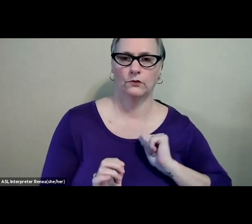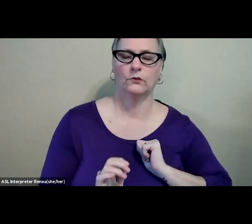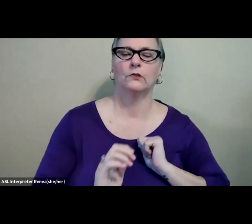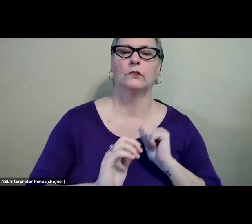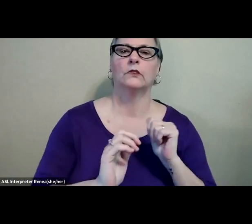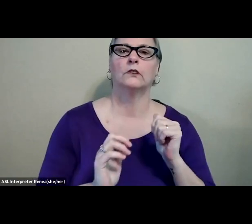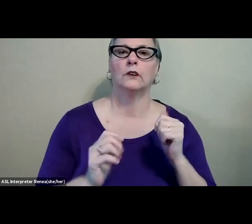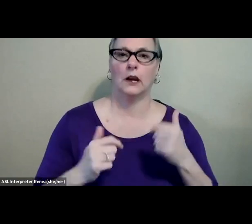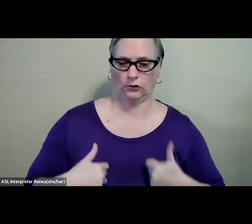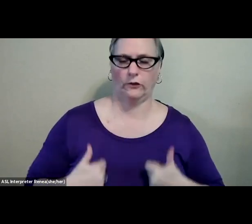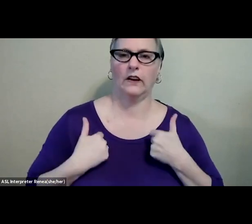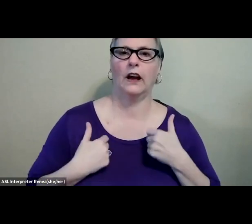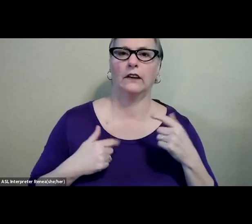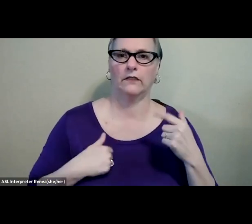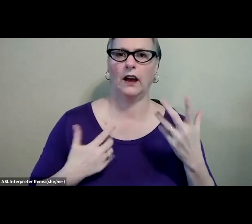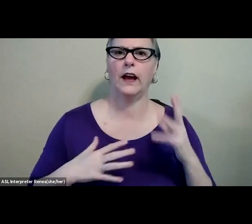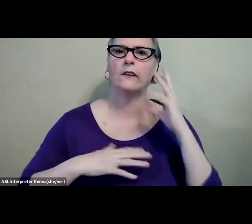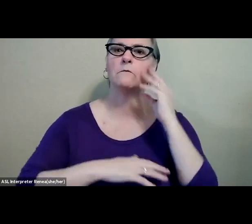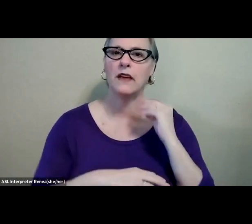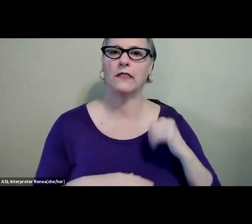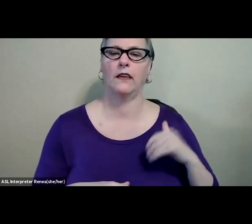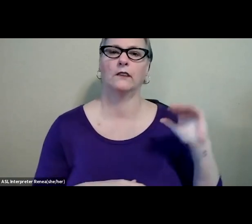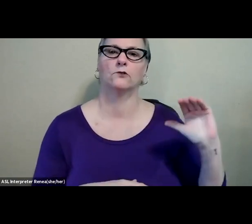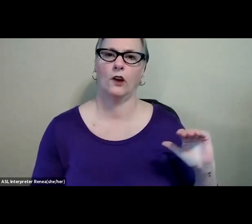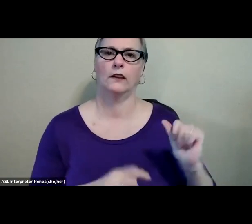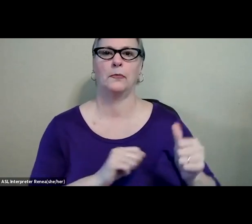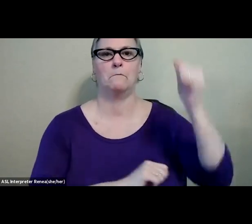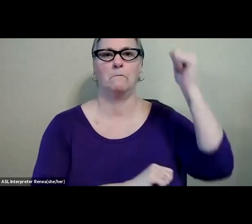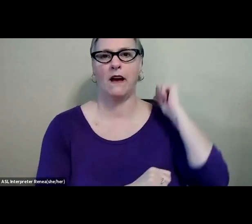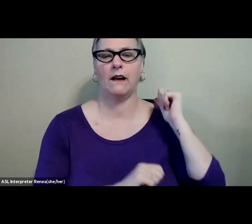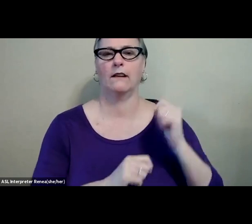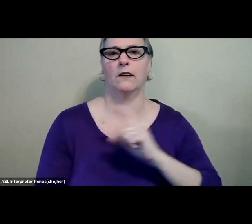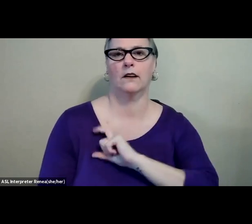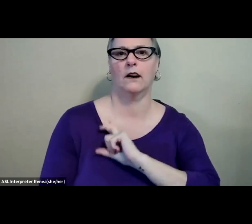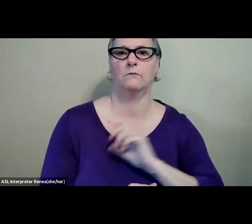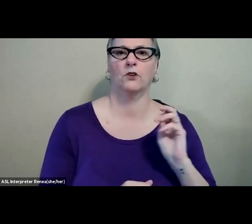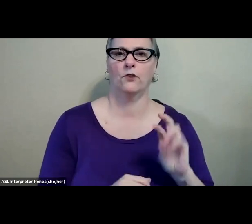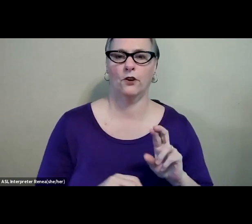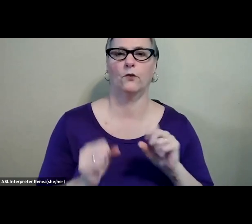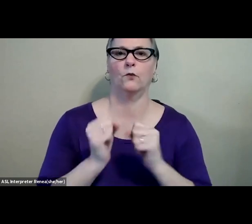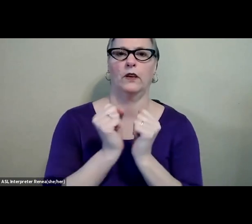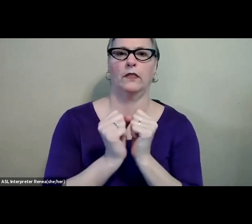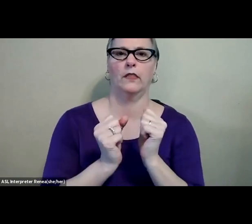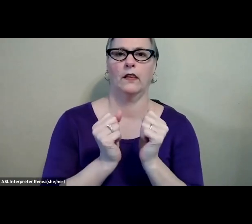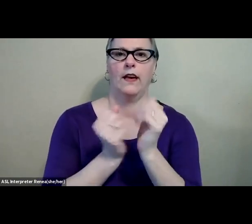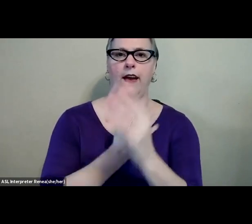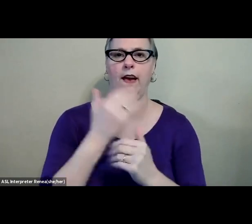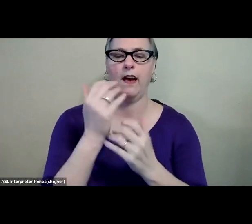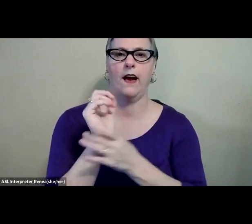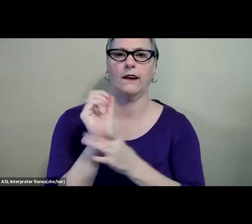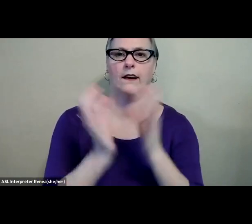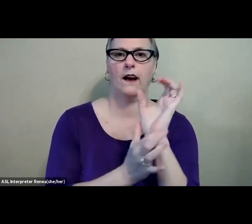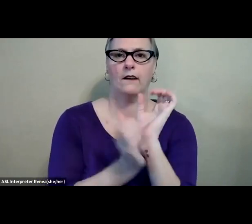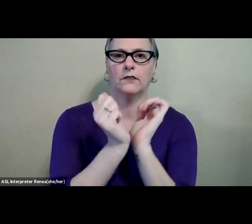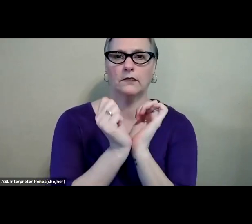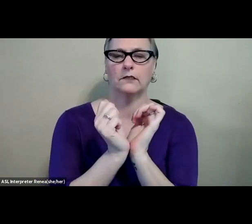have been that child in the back of a cop car in handcuffs um and all of those things were happening while our family